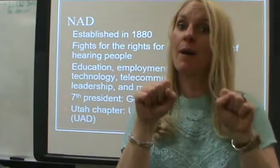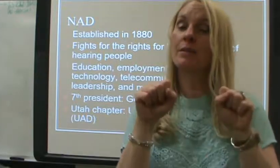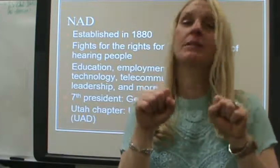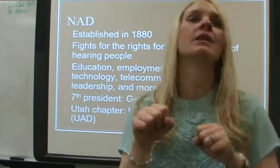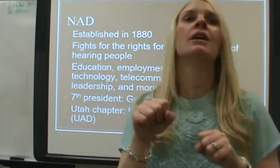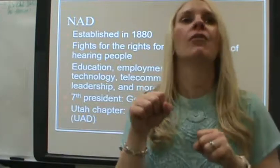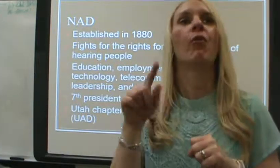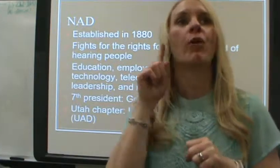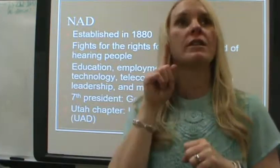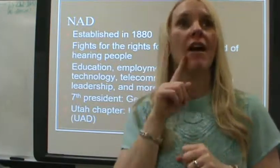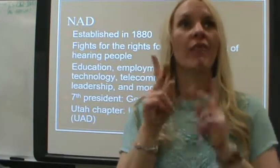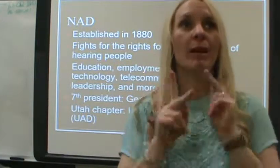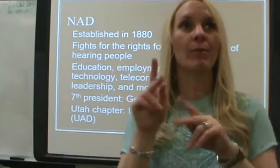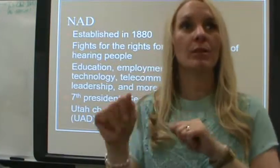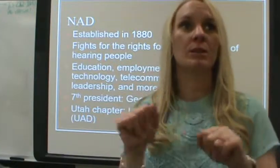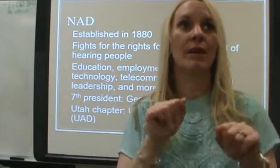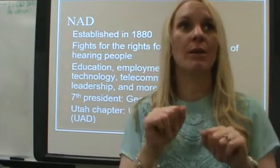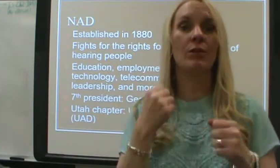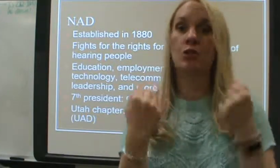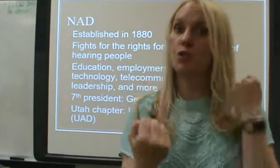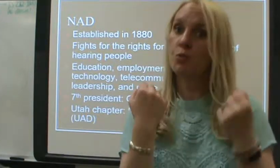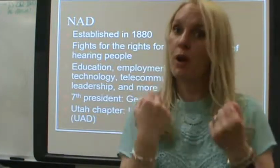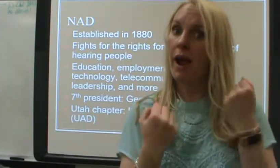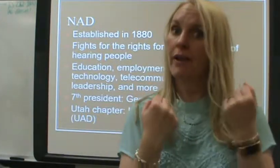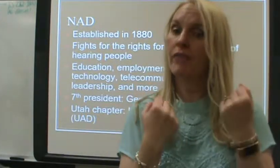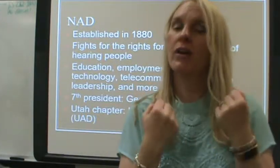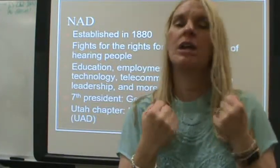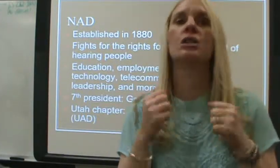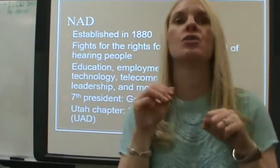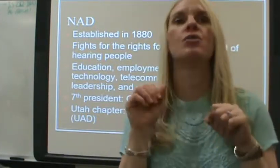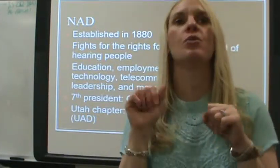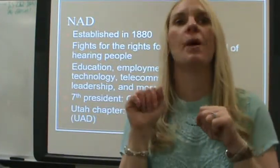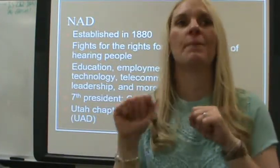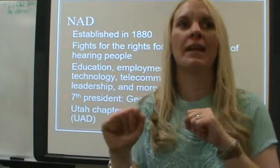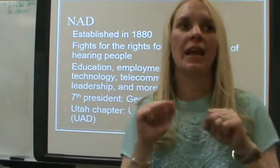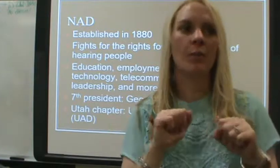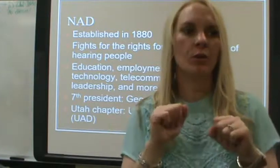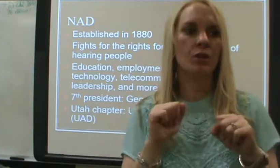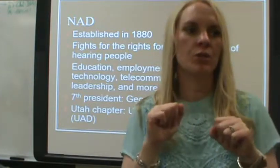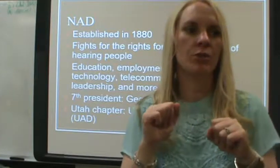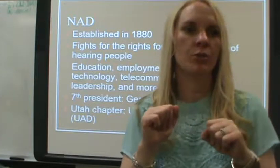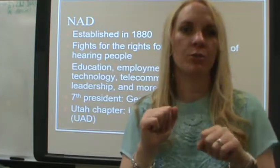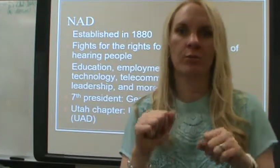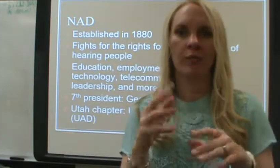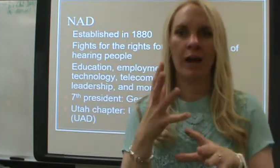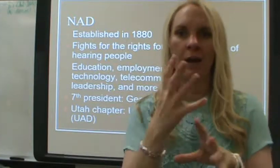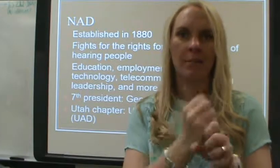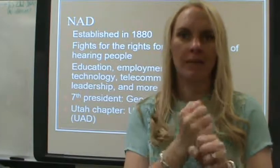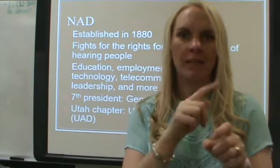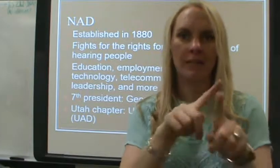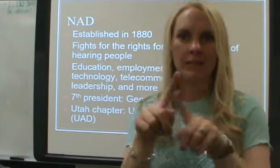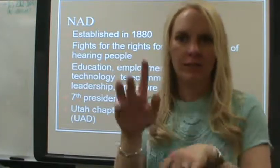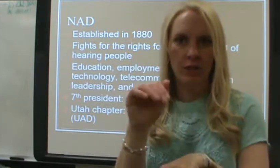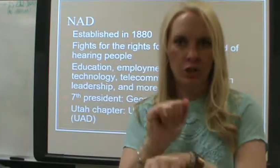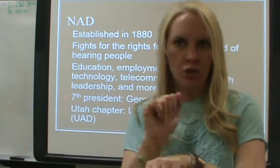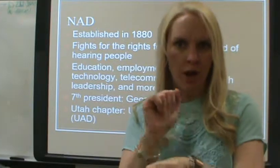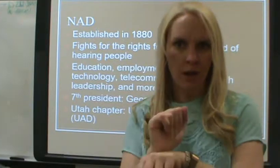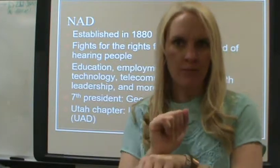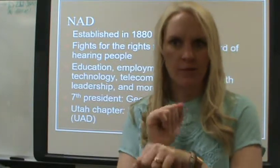adopt, for deaf people to be able to drive, to be able to get different jobs,